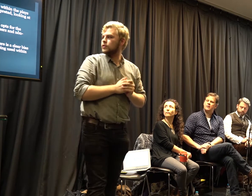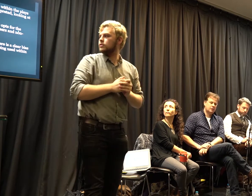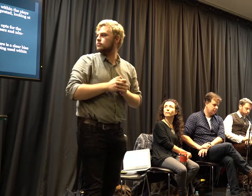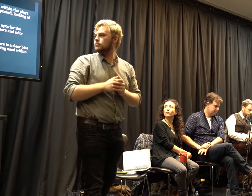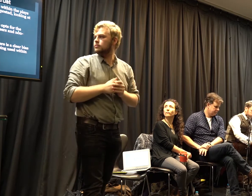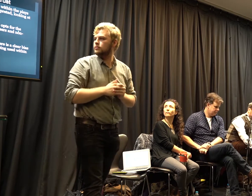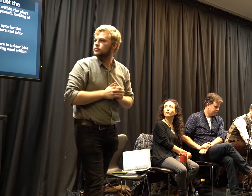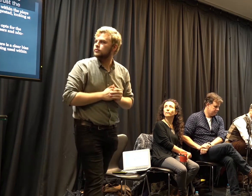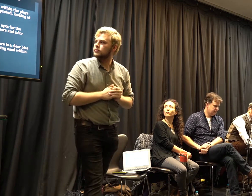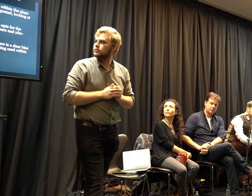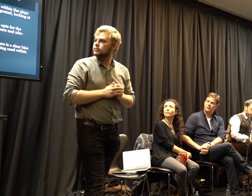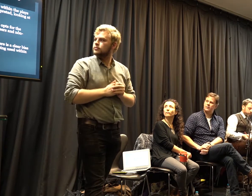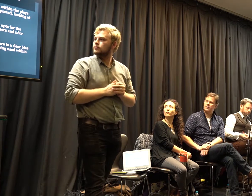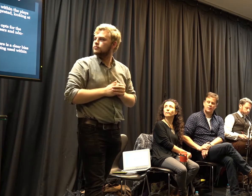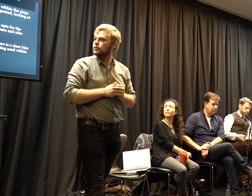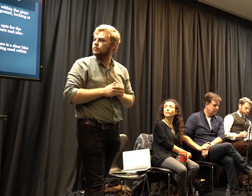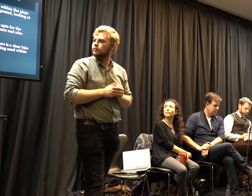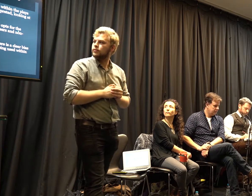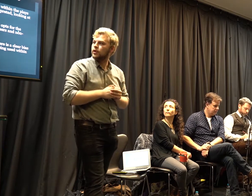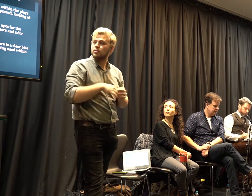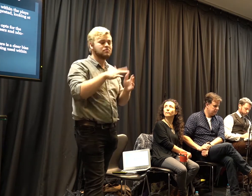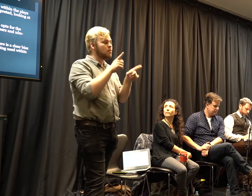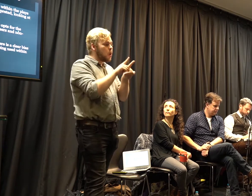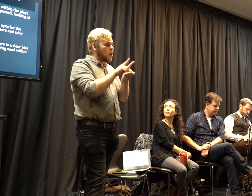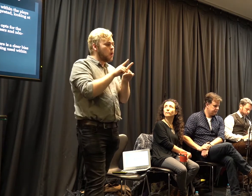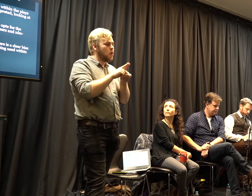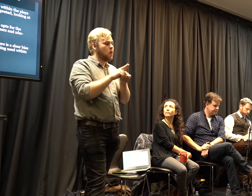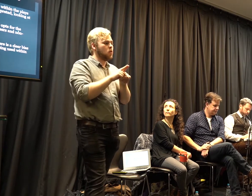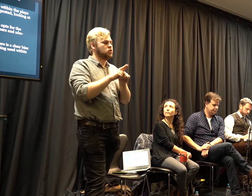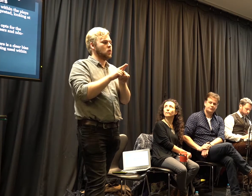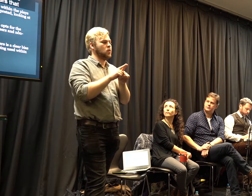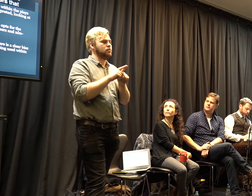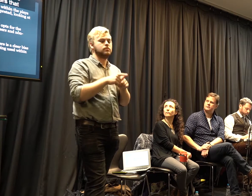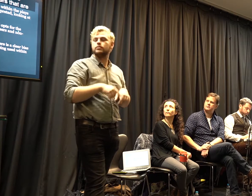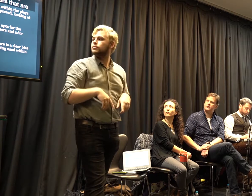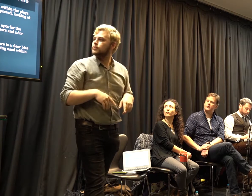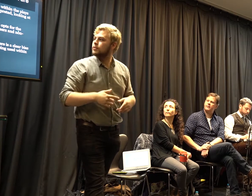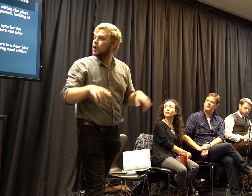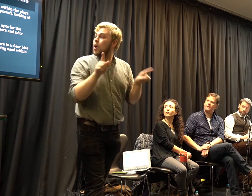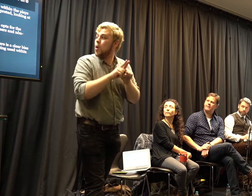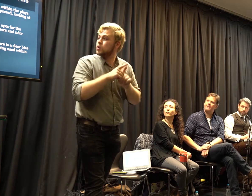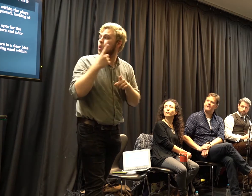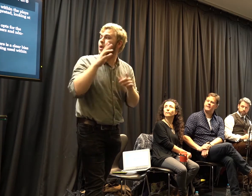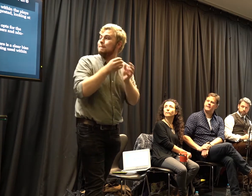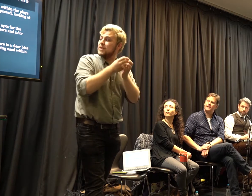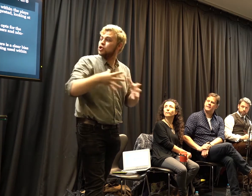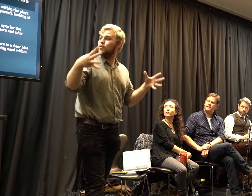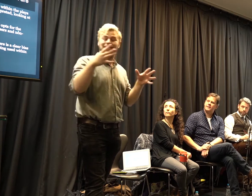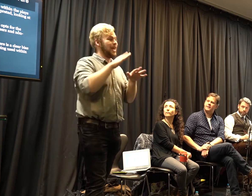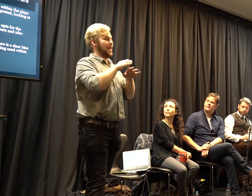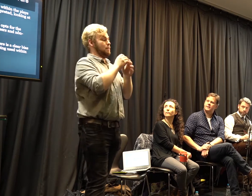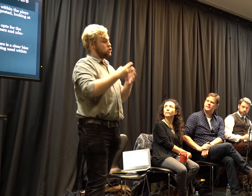the quality of interpreters that are provided are not always the same.